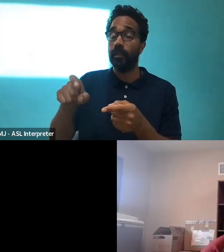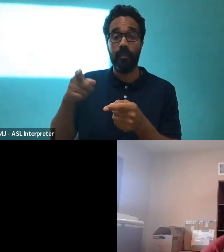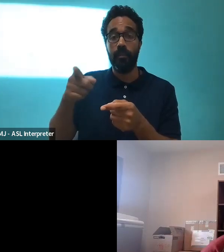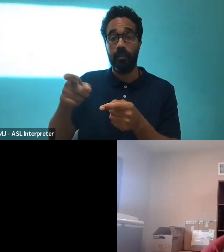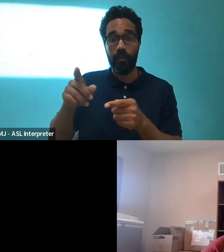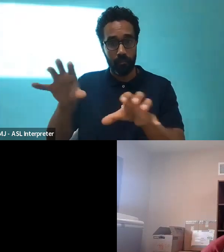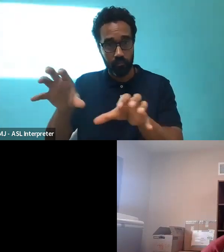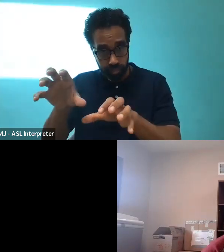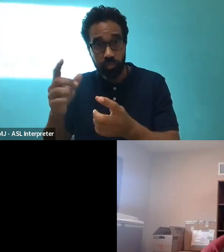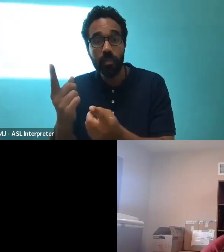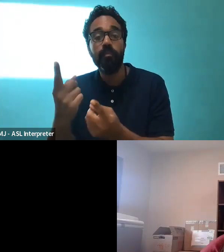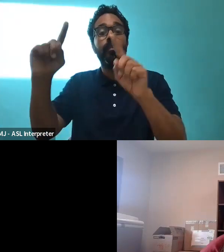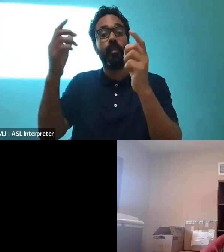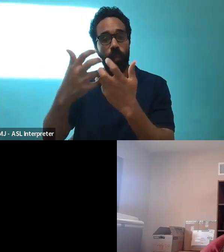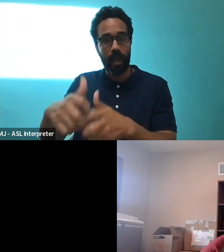Sure.